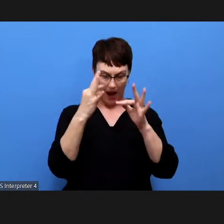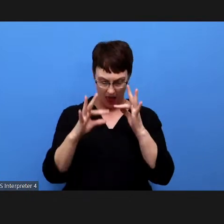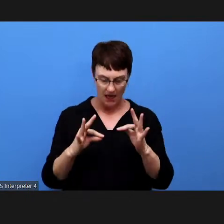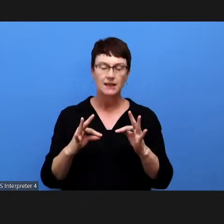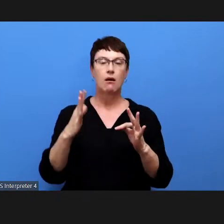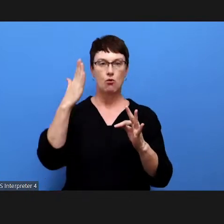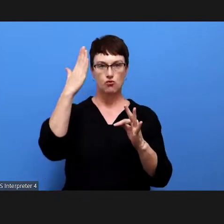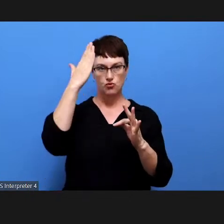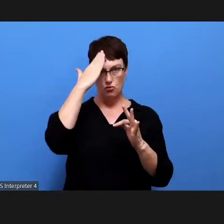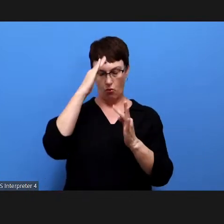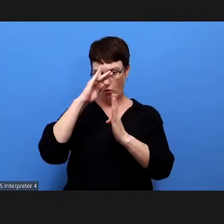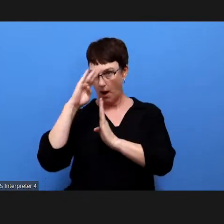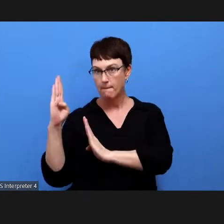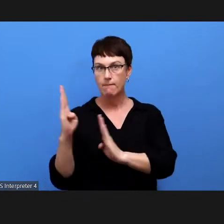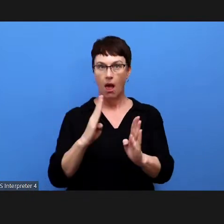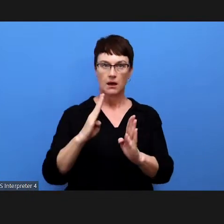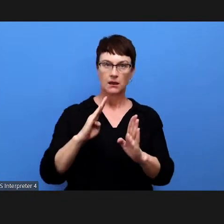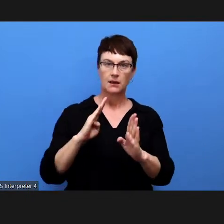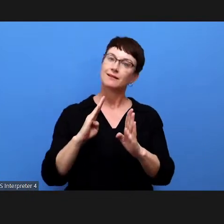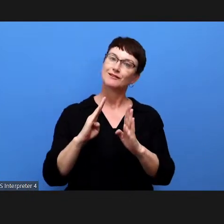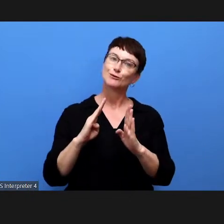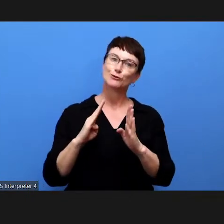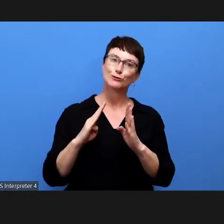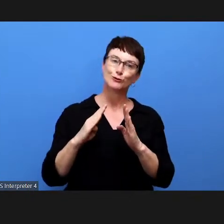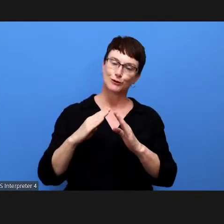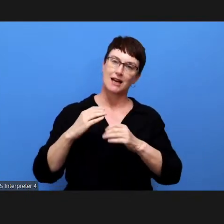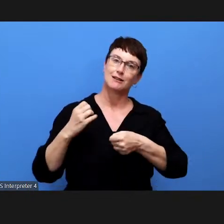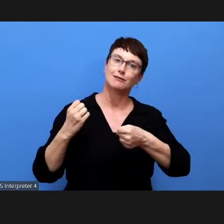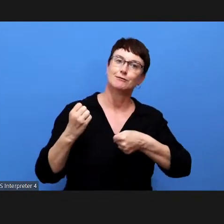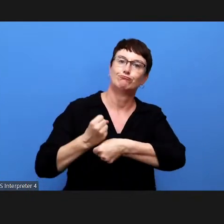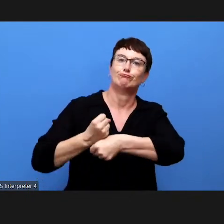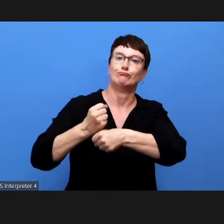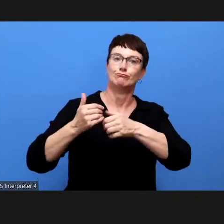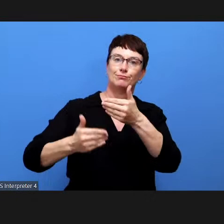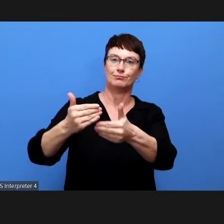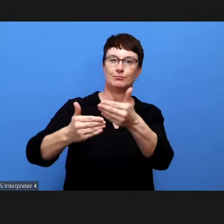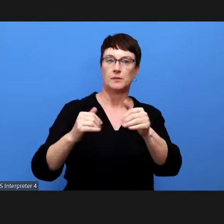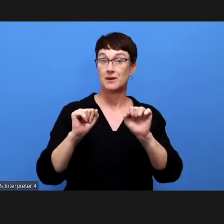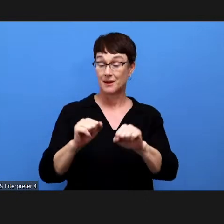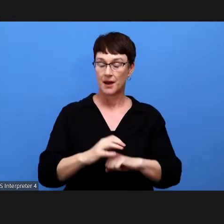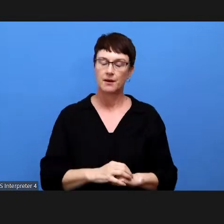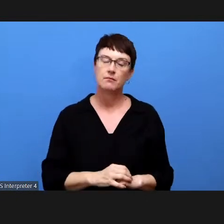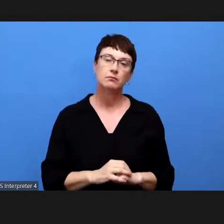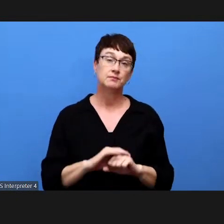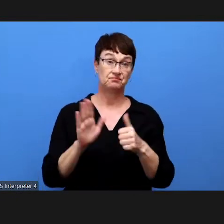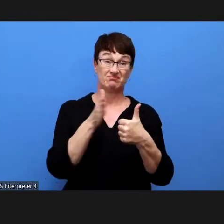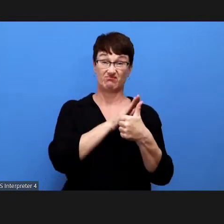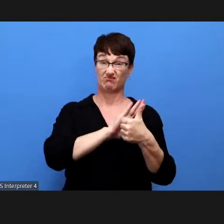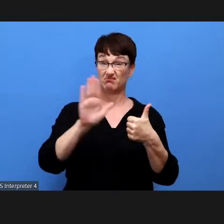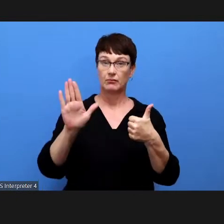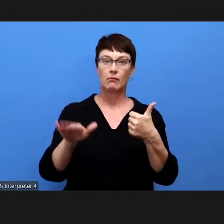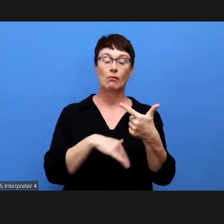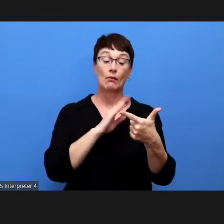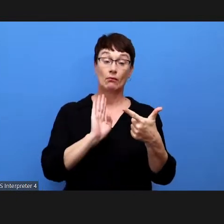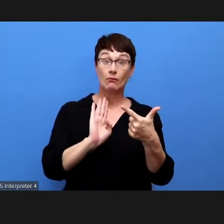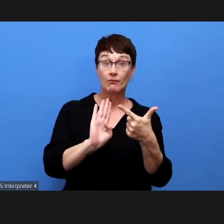Our second aspect is the implementation of policies that promote